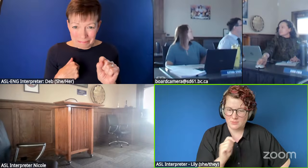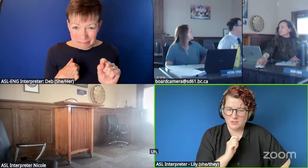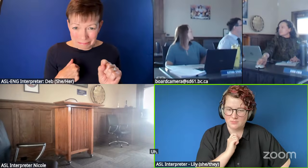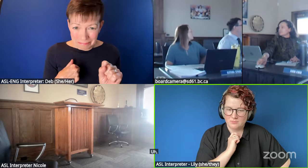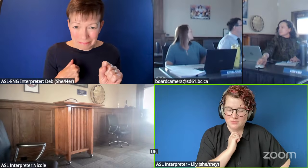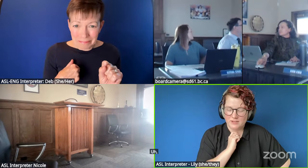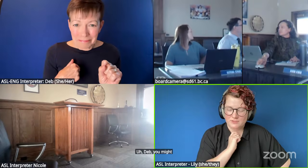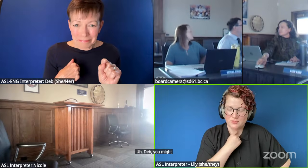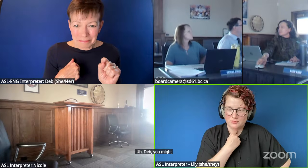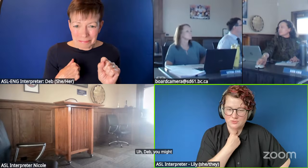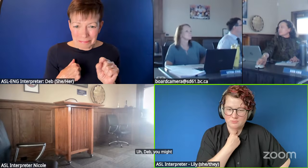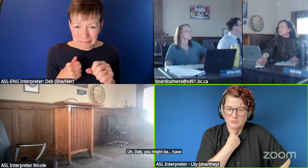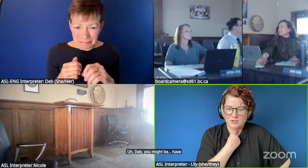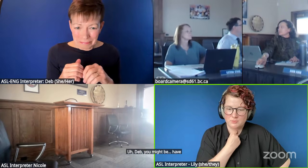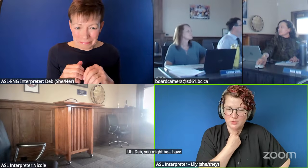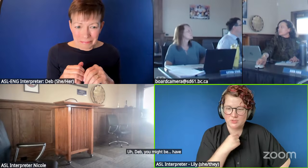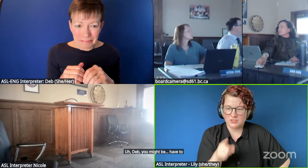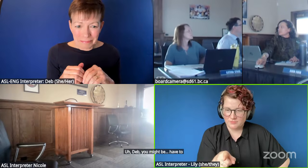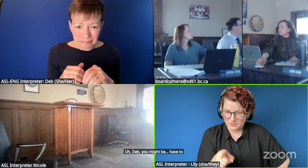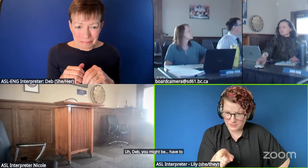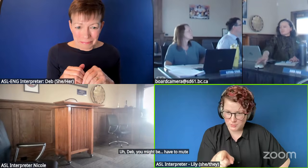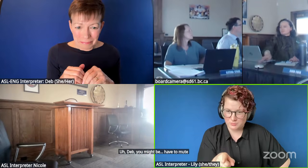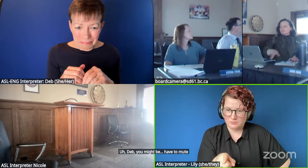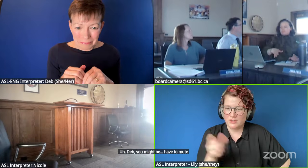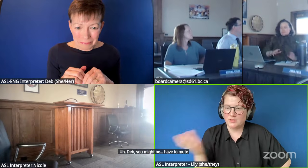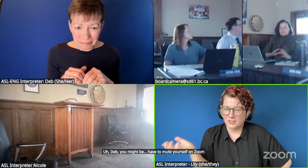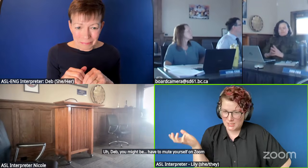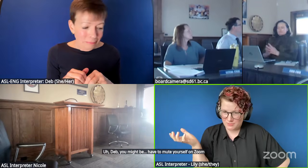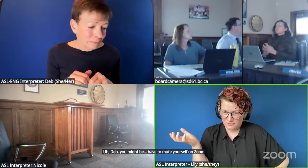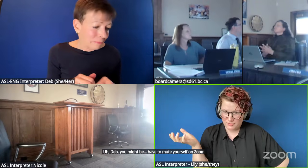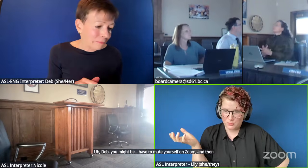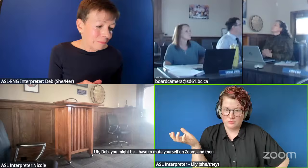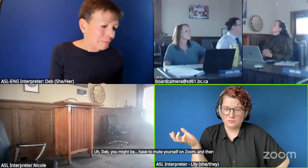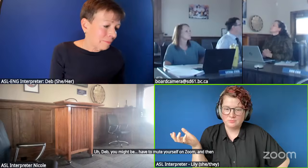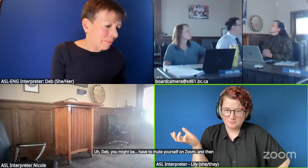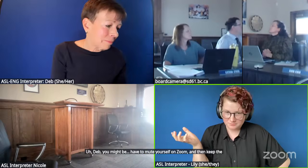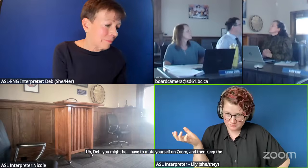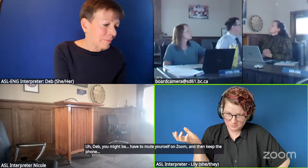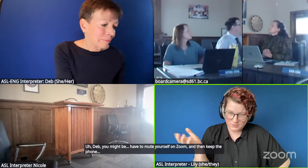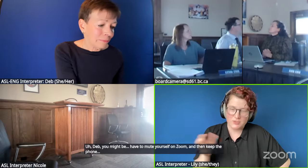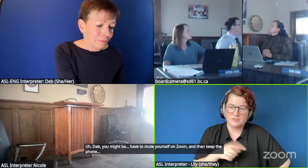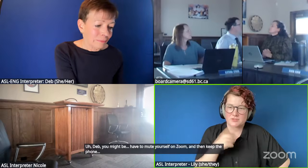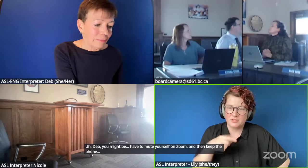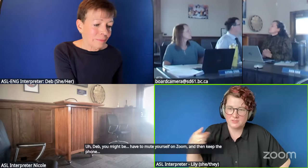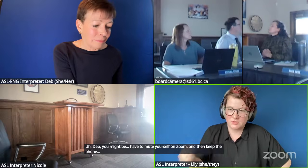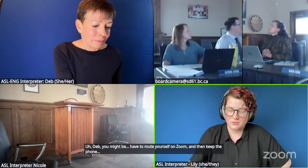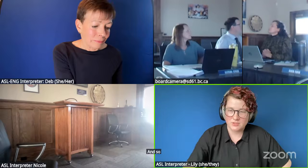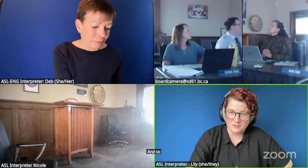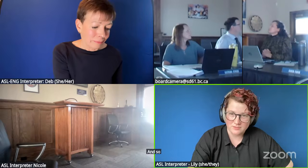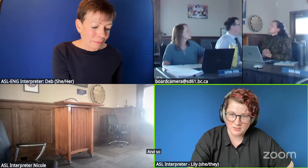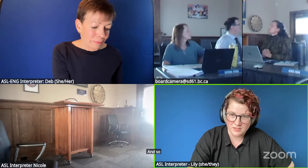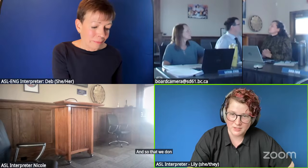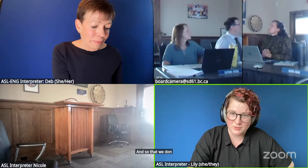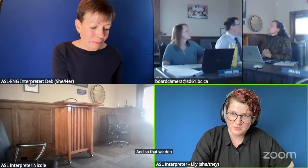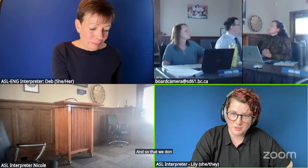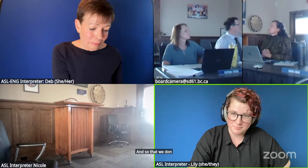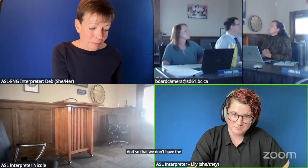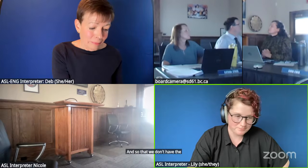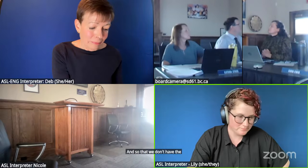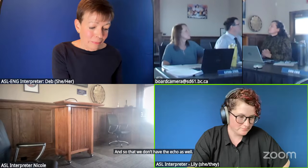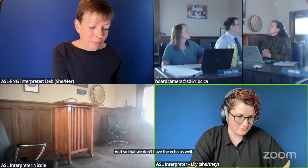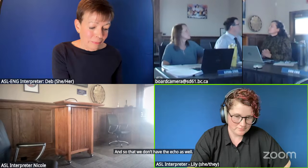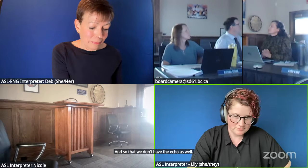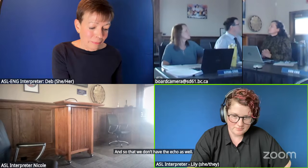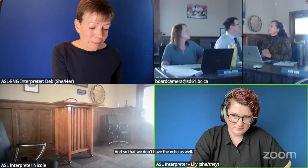Deb, you might have to mute yourself on Zoom and then keep the phone on so that we don't have the echo as